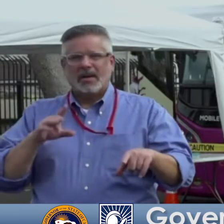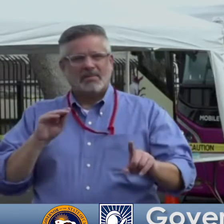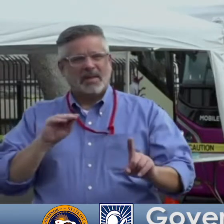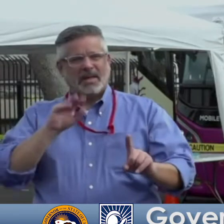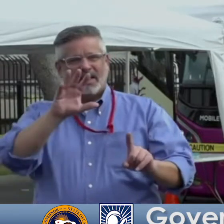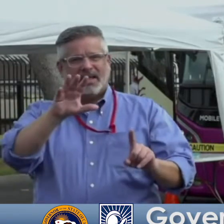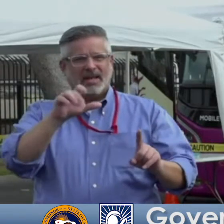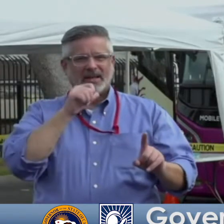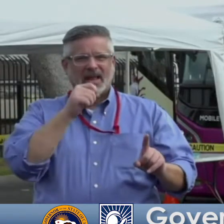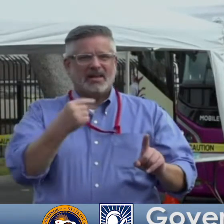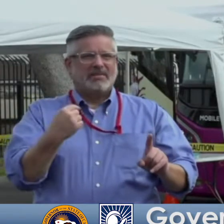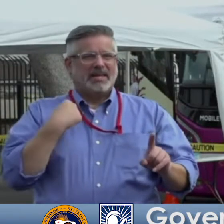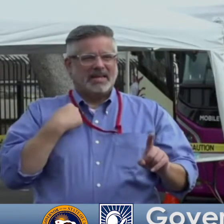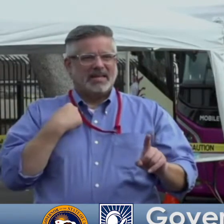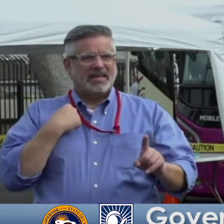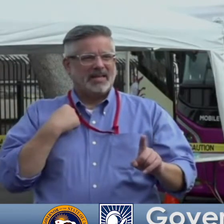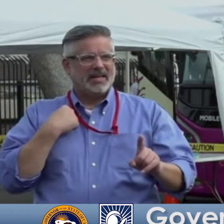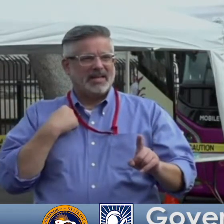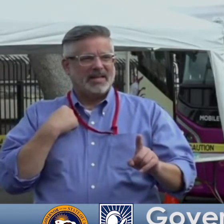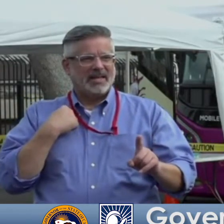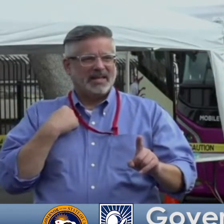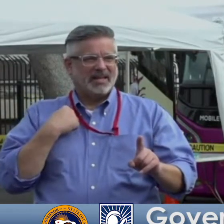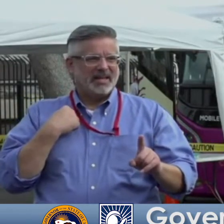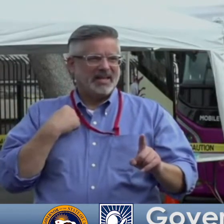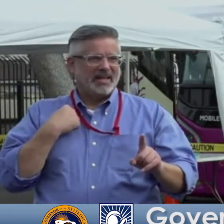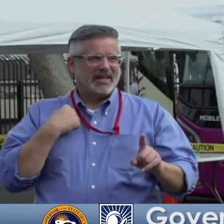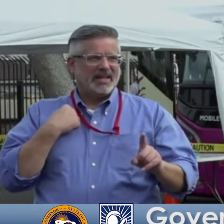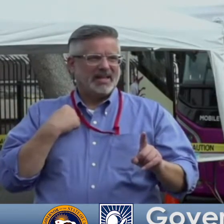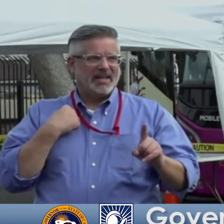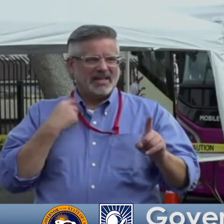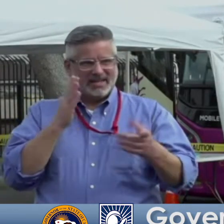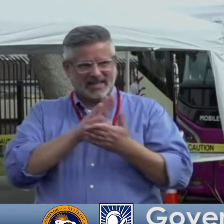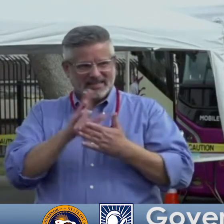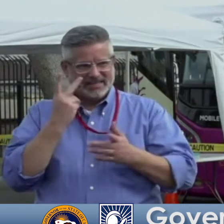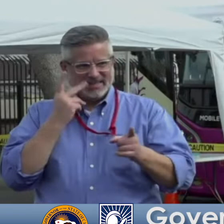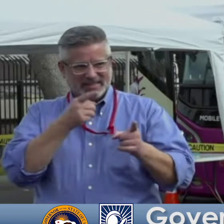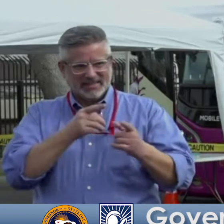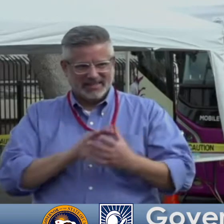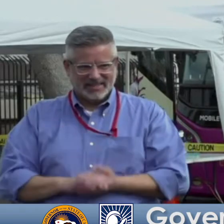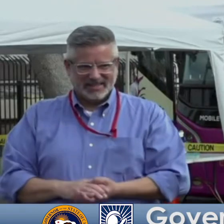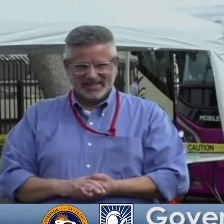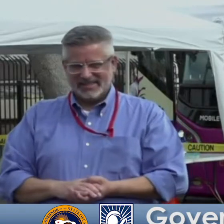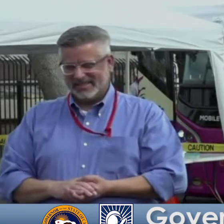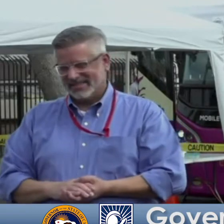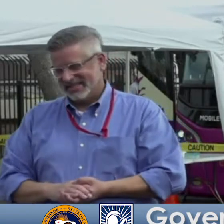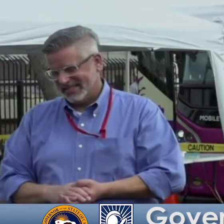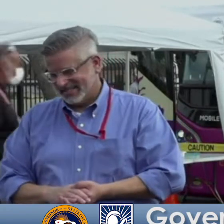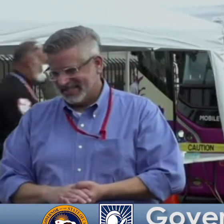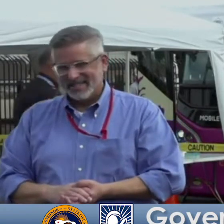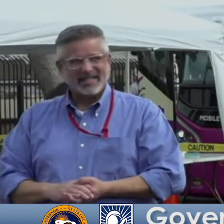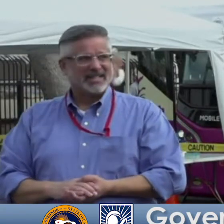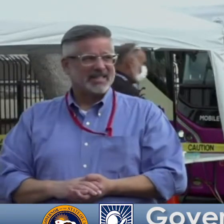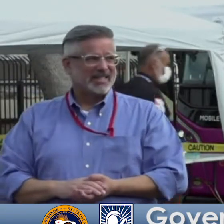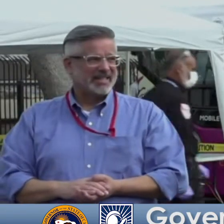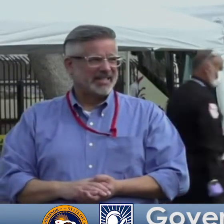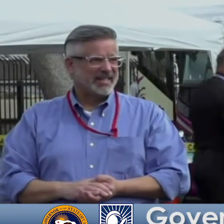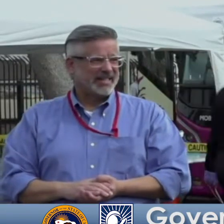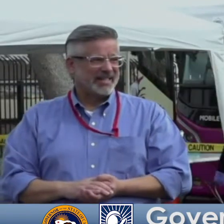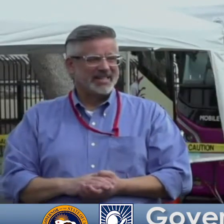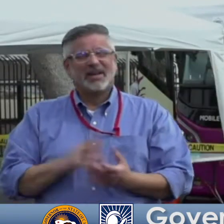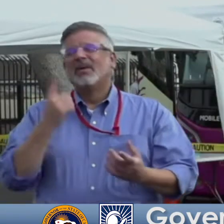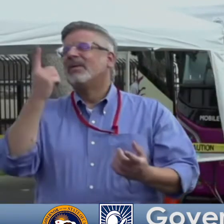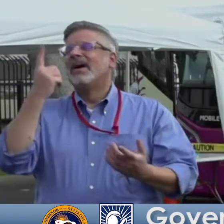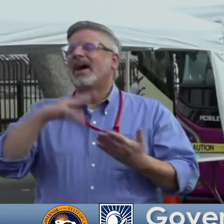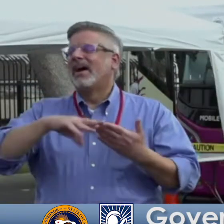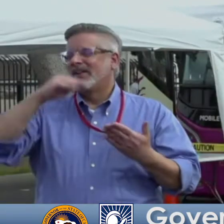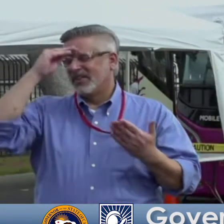and not at me? Oh, yeah, where's your camera? It's nice to see you. So one thing I've learned